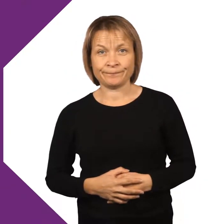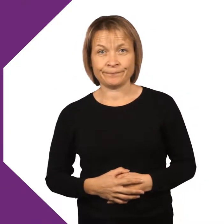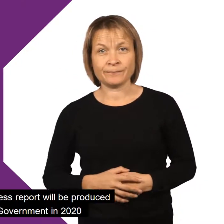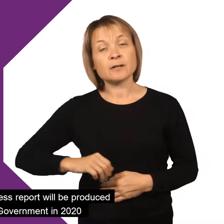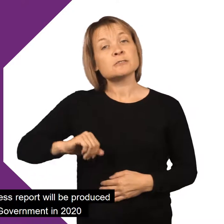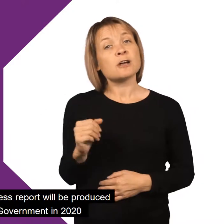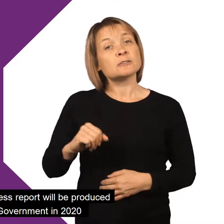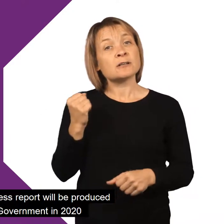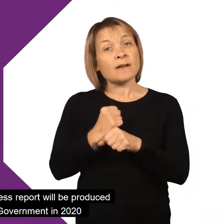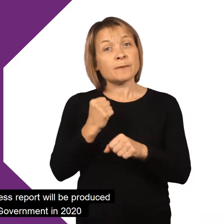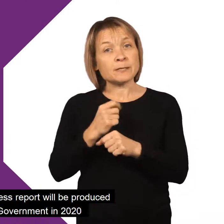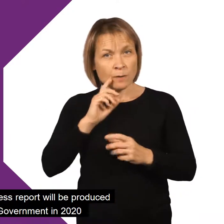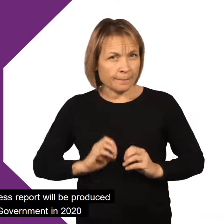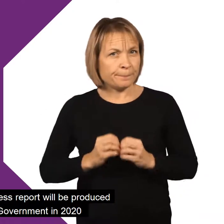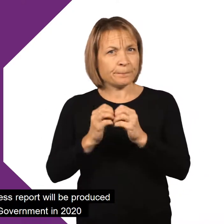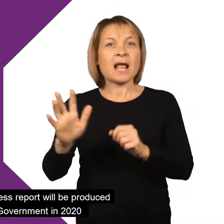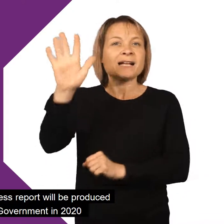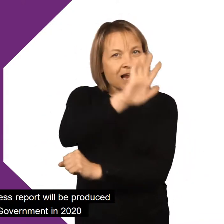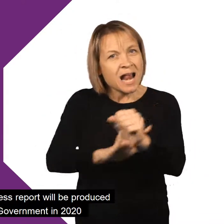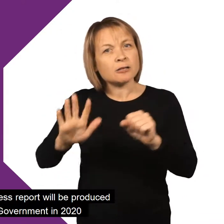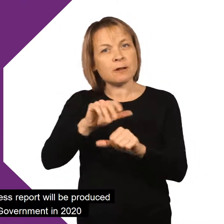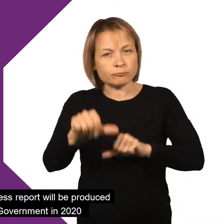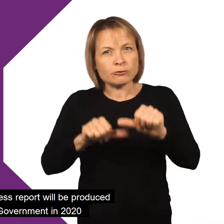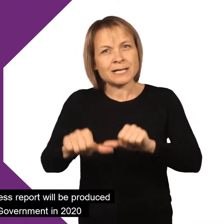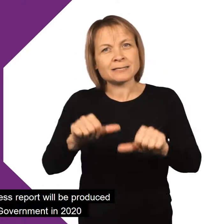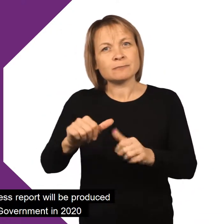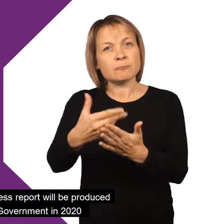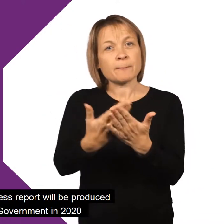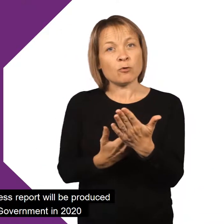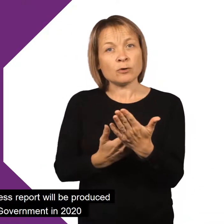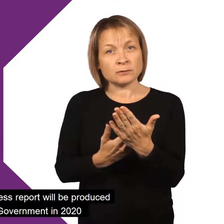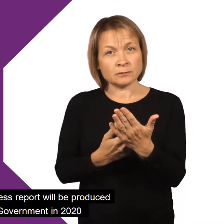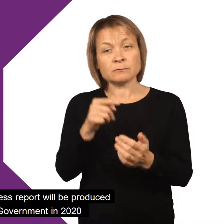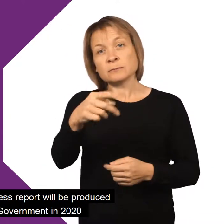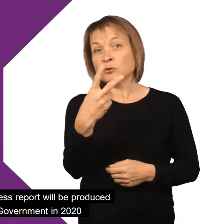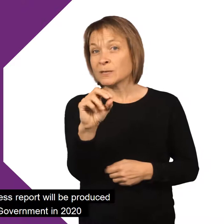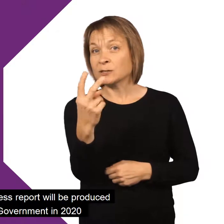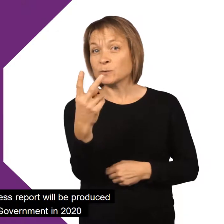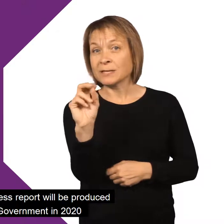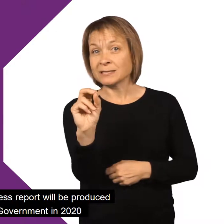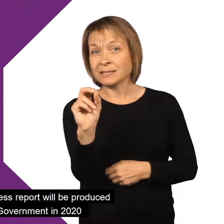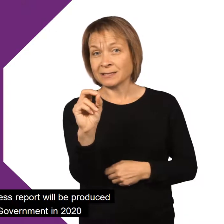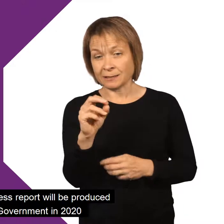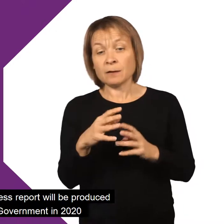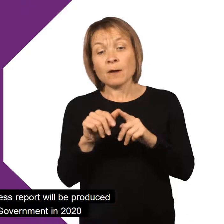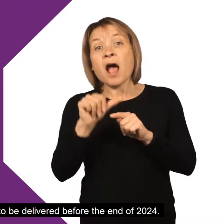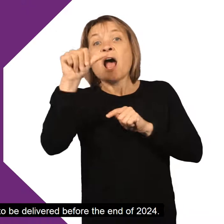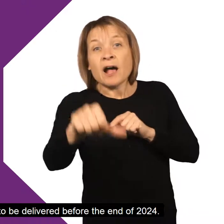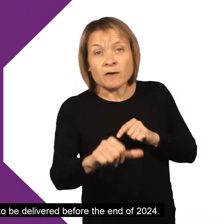A national progress report will be produced by the Scottish Government in 2020 with a further